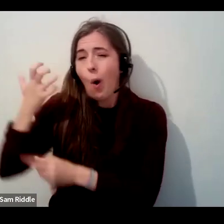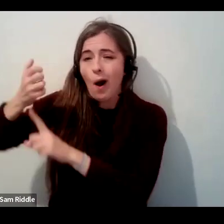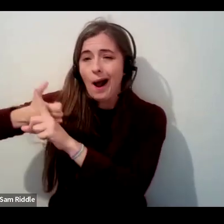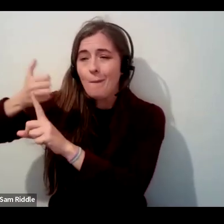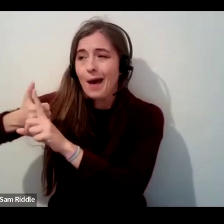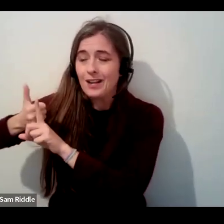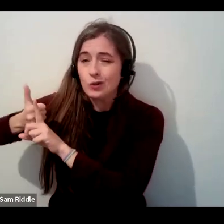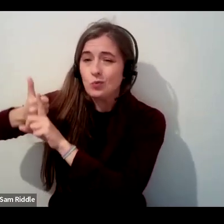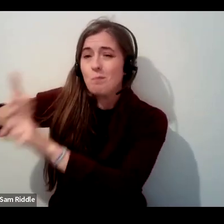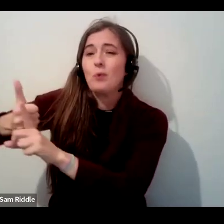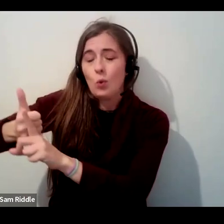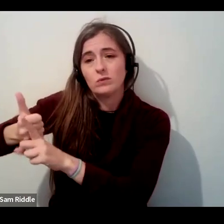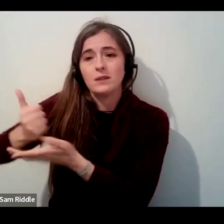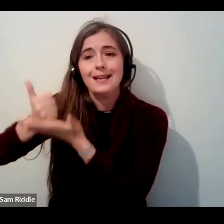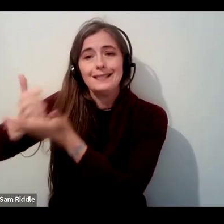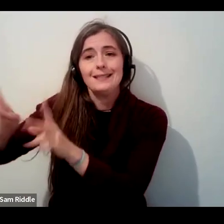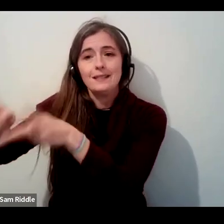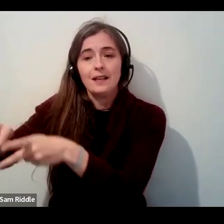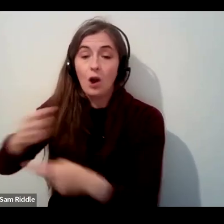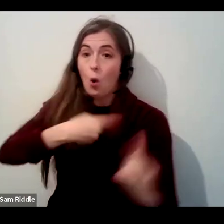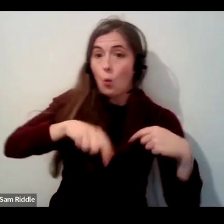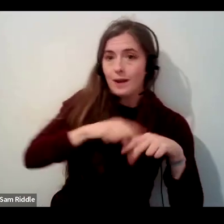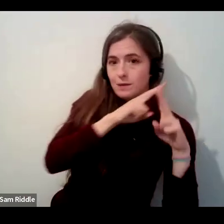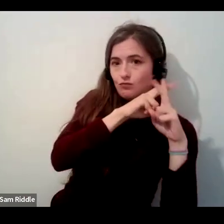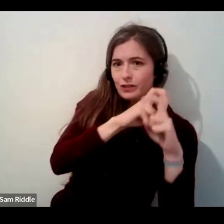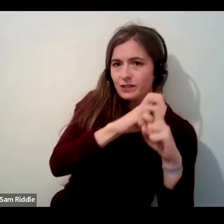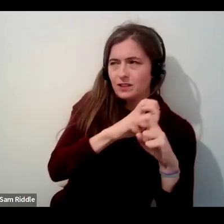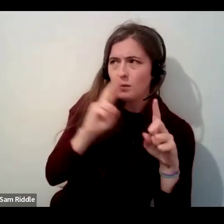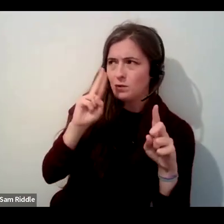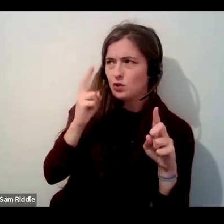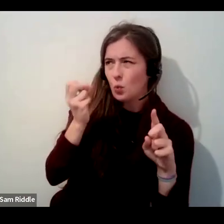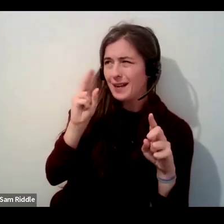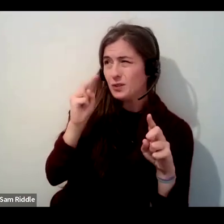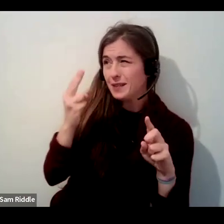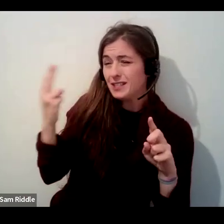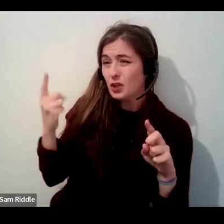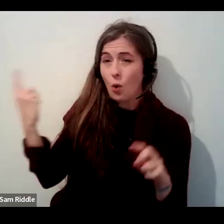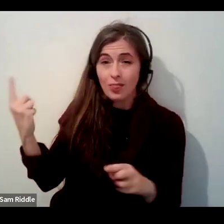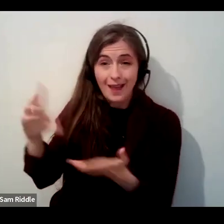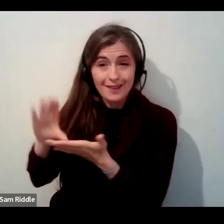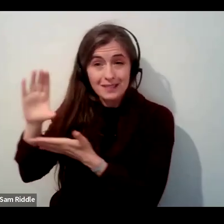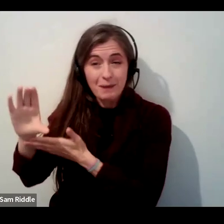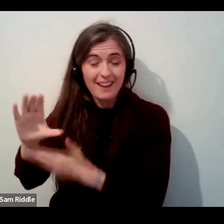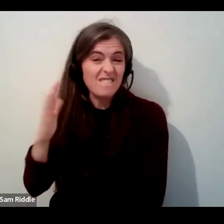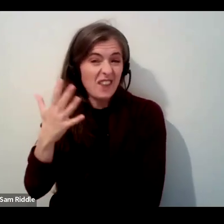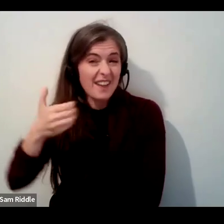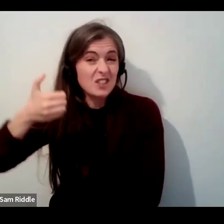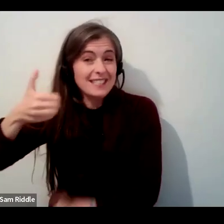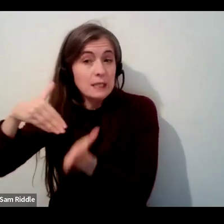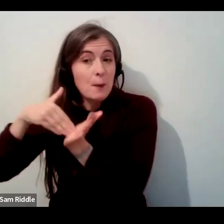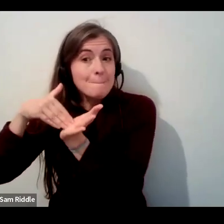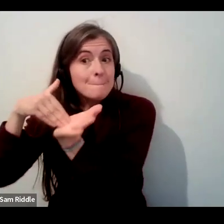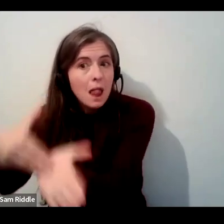We've been researching this since 2022. They probably spent maybe £5 or £6 million